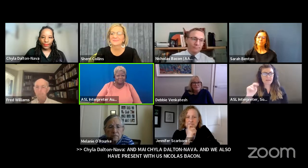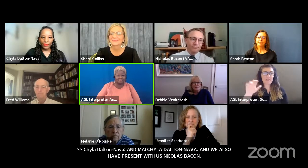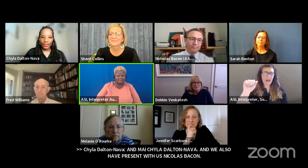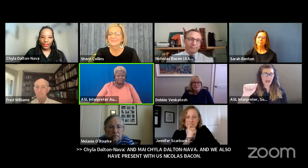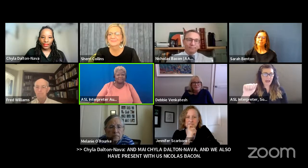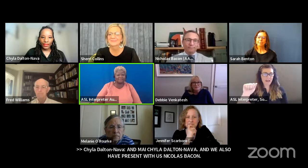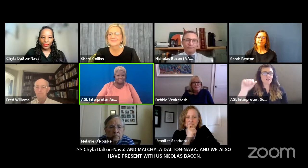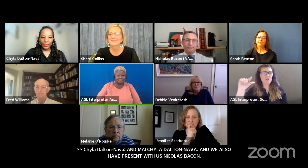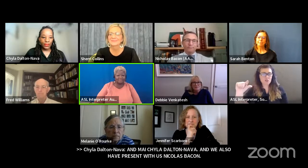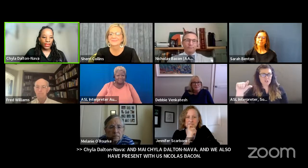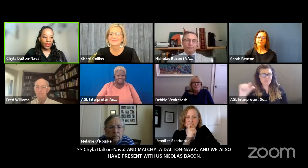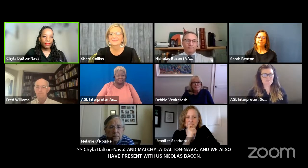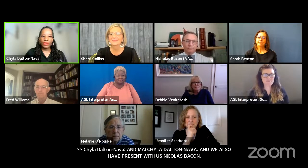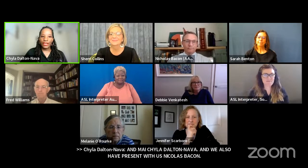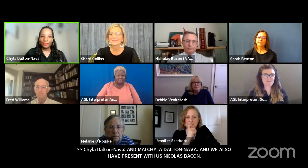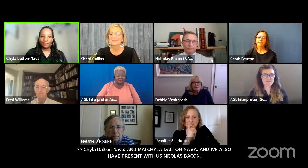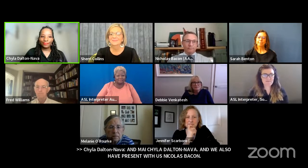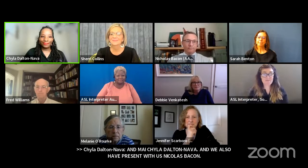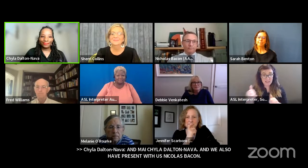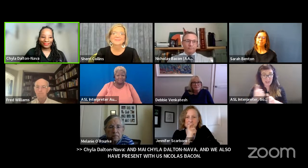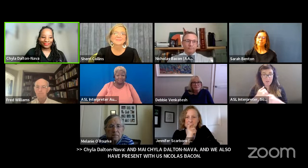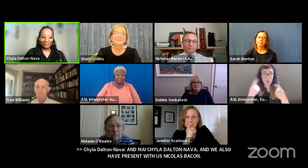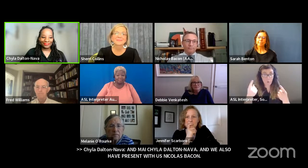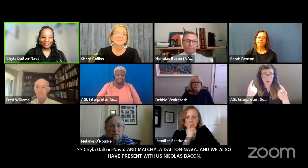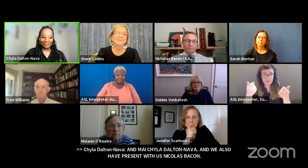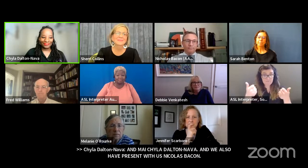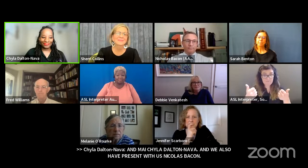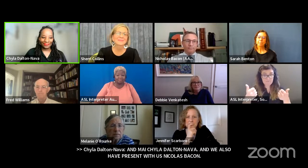I think we got everybody.